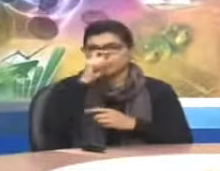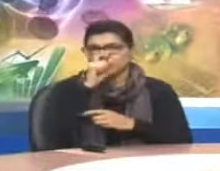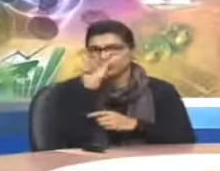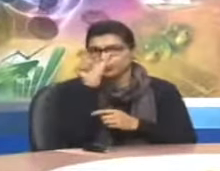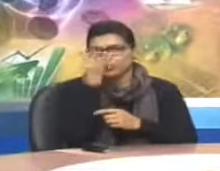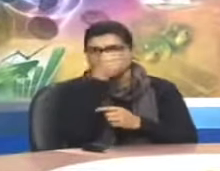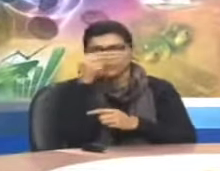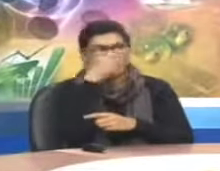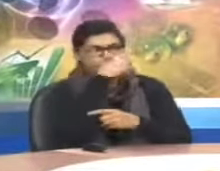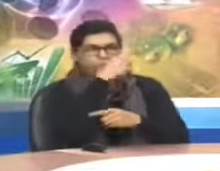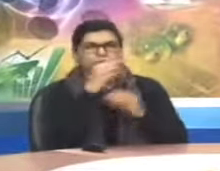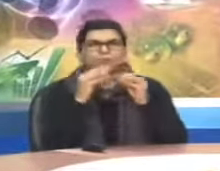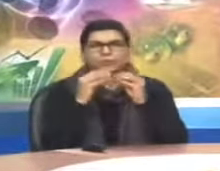and we all have seen